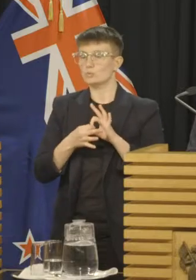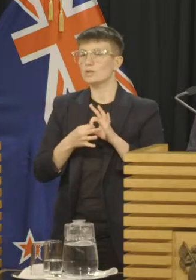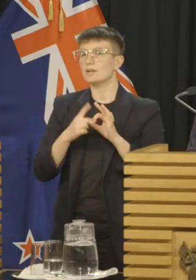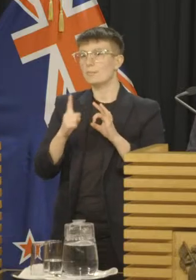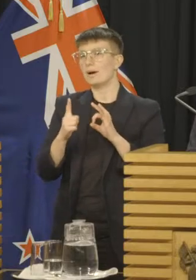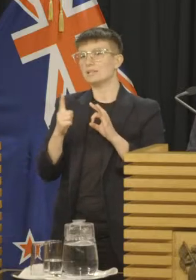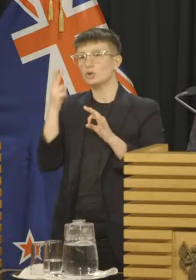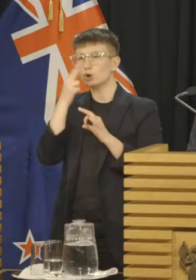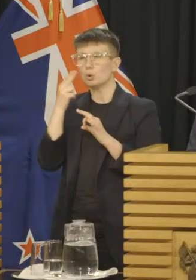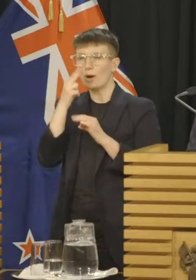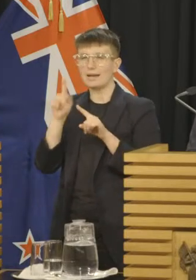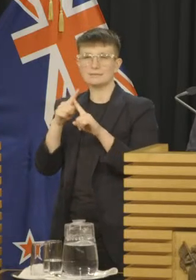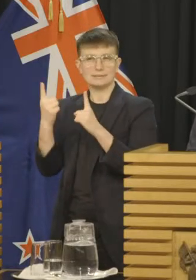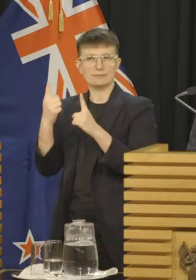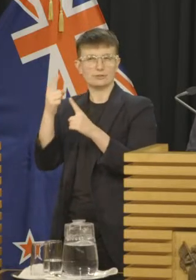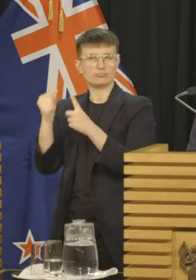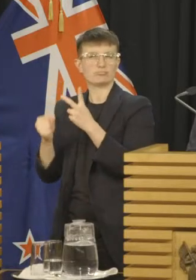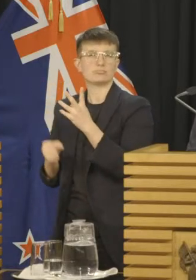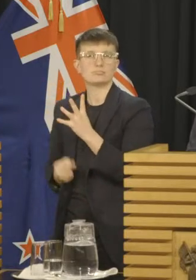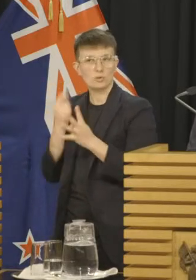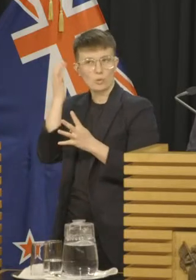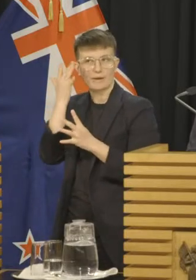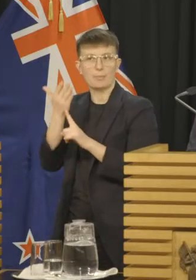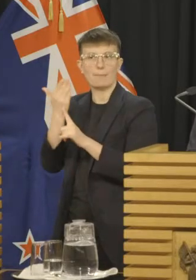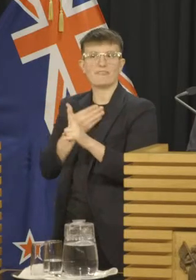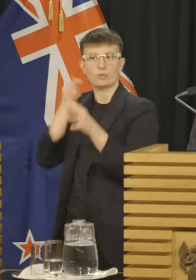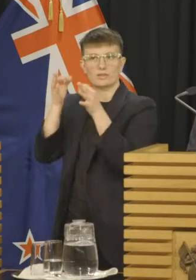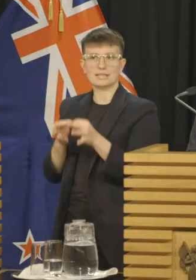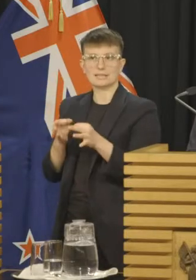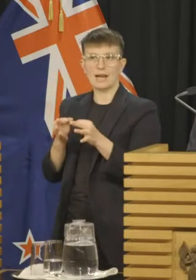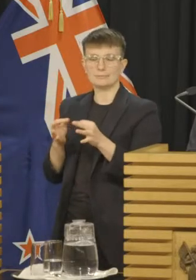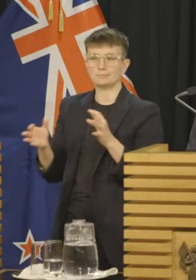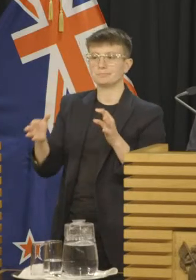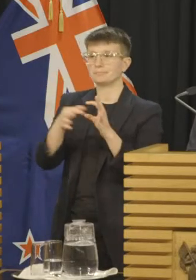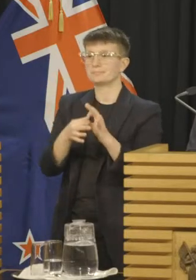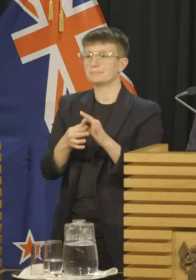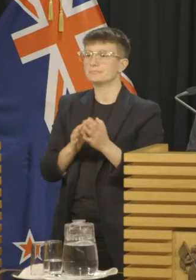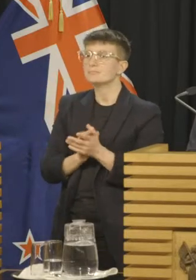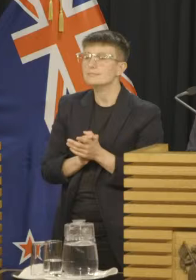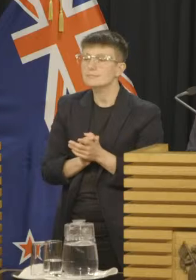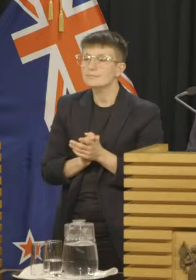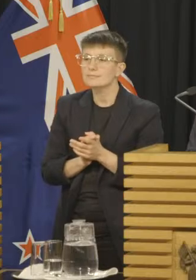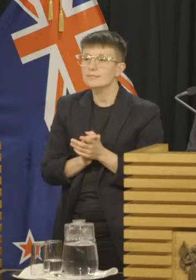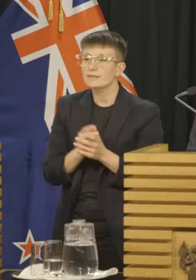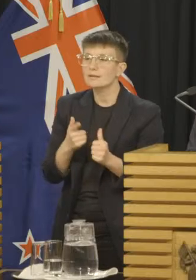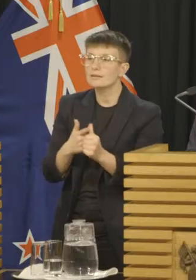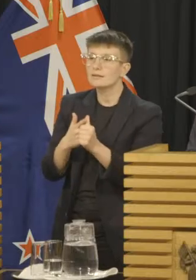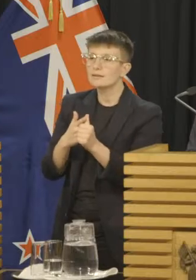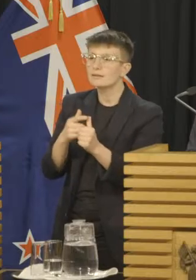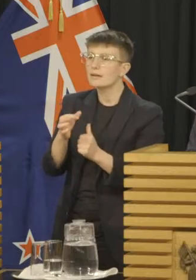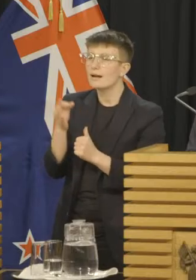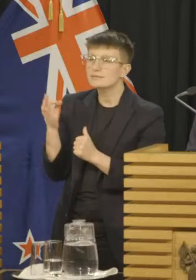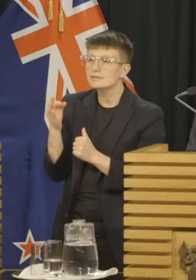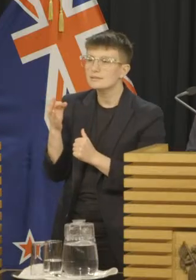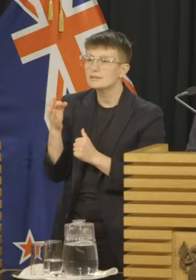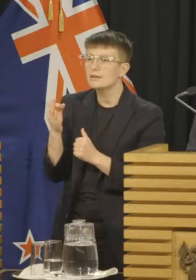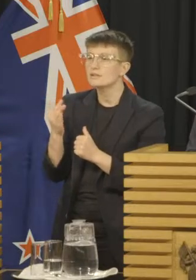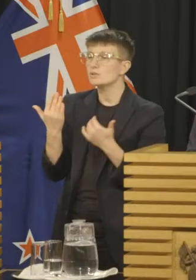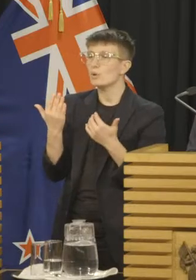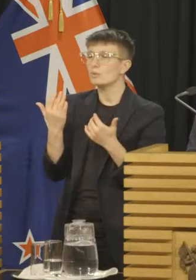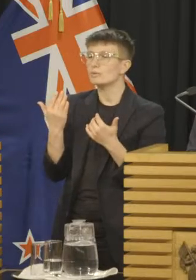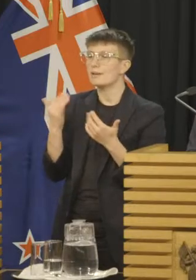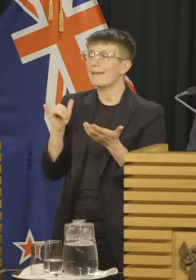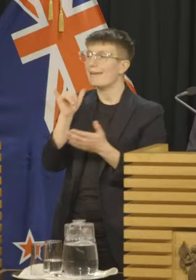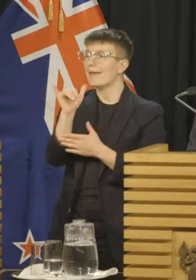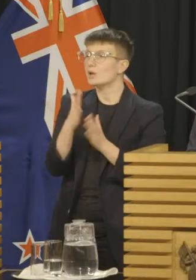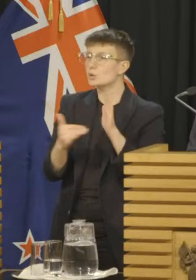considerations around when it might be likely for them. New Zealand have already been briefed on this and are actually ready to basically Sorry, release, what was that? I understand Air New Zealand have already been briefed on this and are